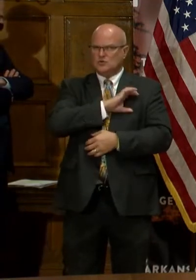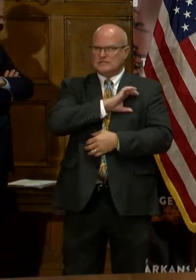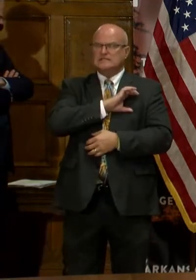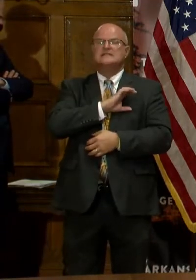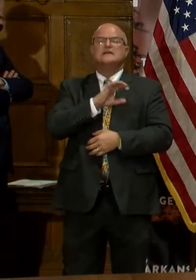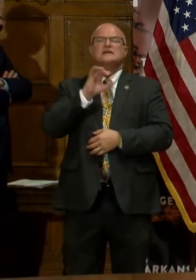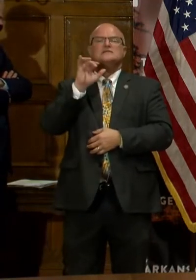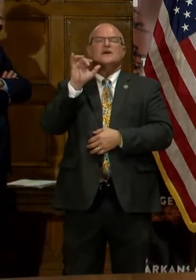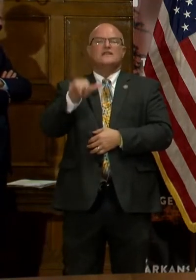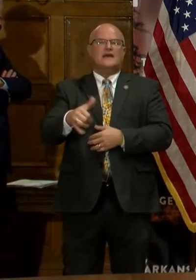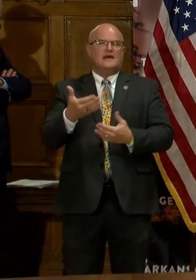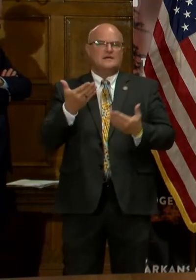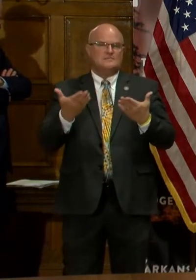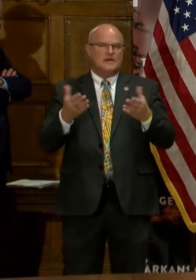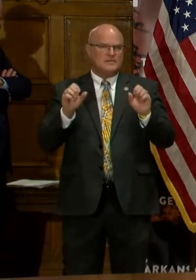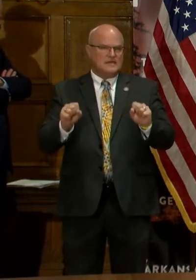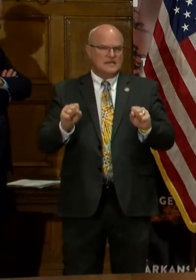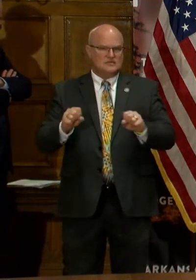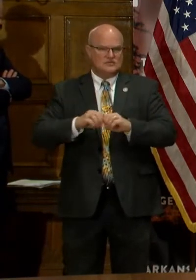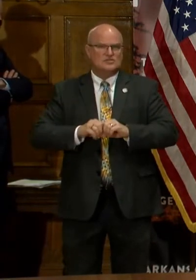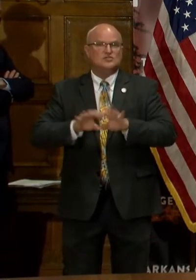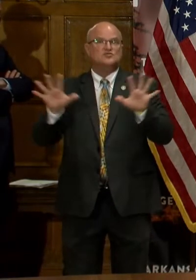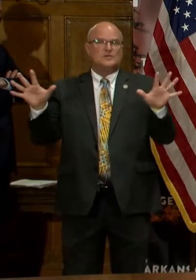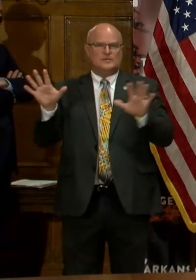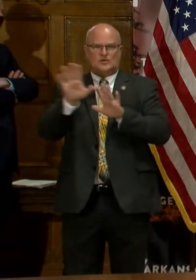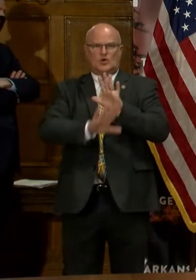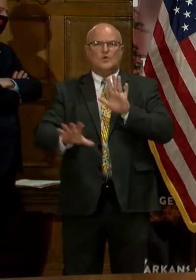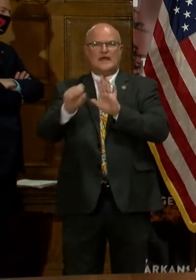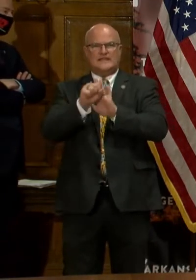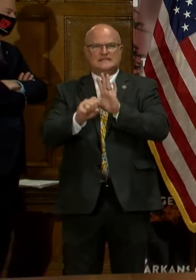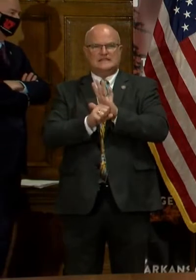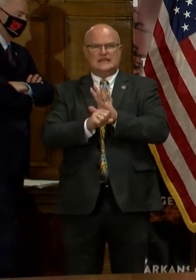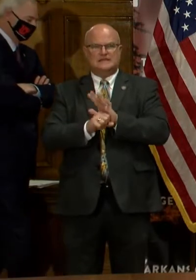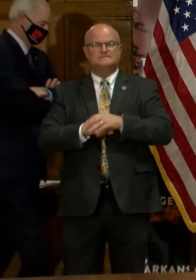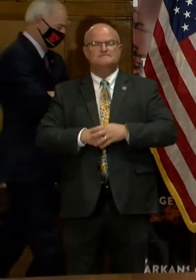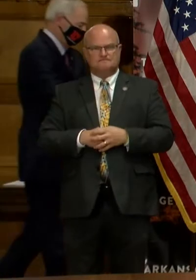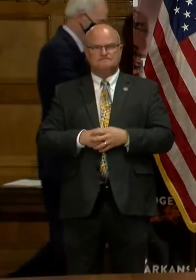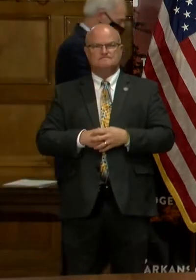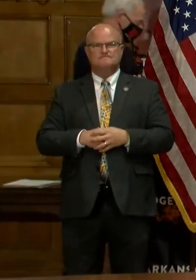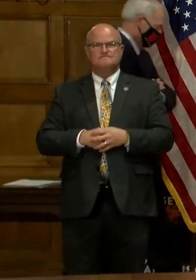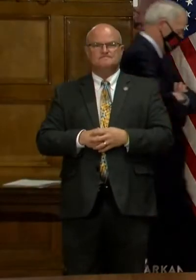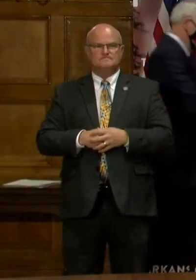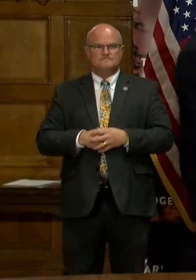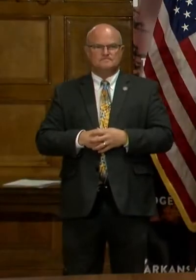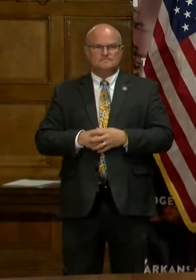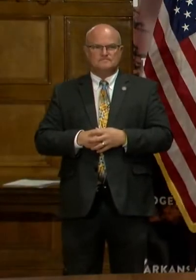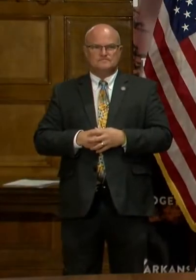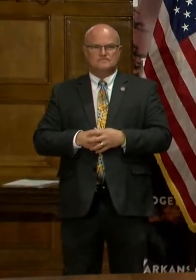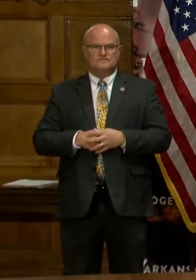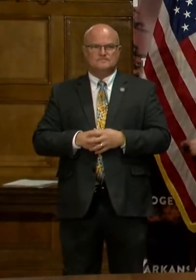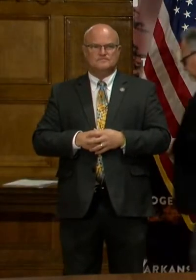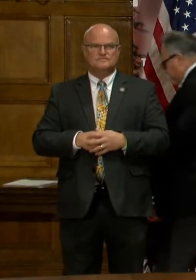and therefore may be easier to distribute throughout the state. And I'll stop here.